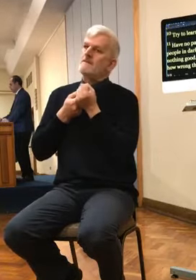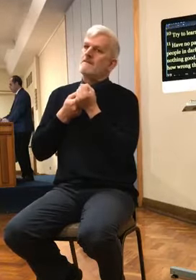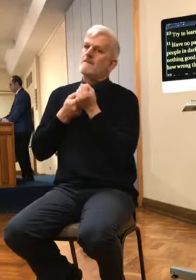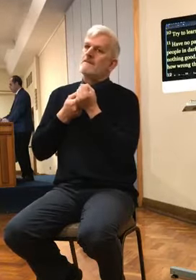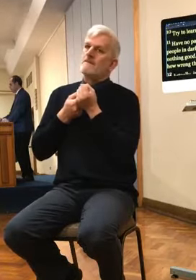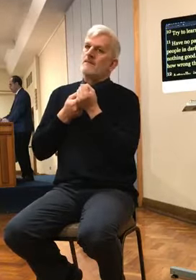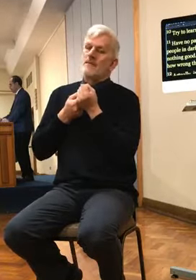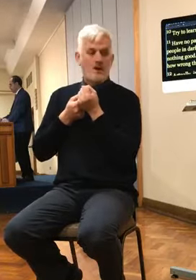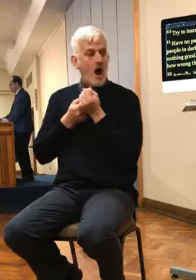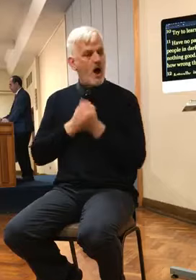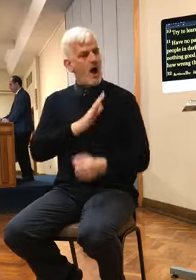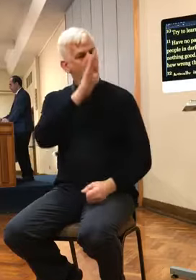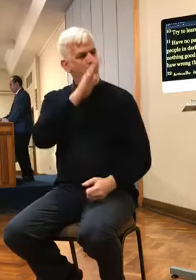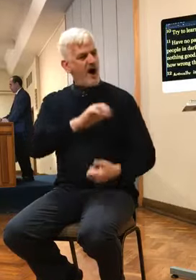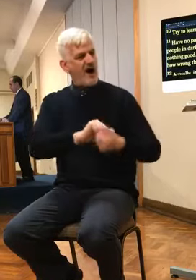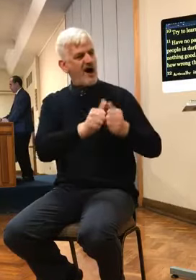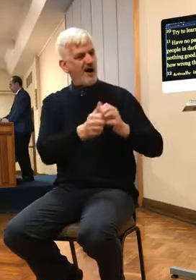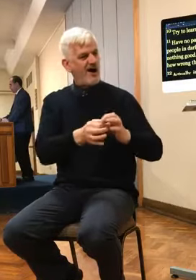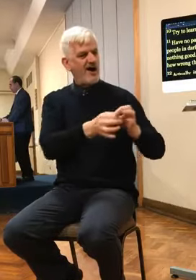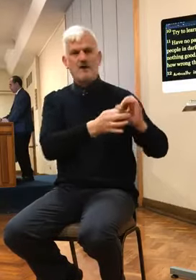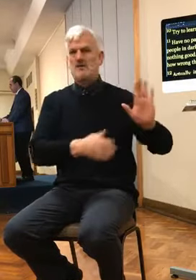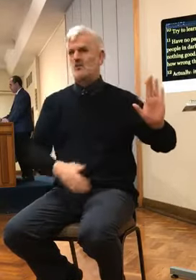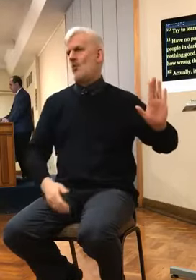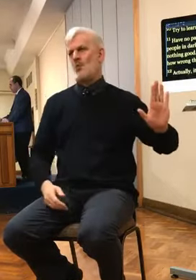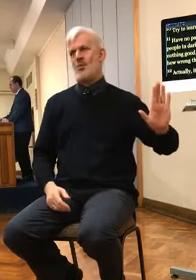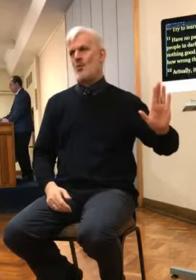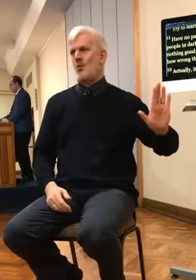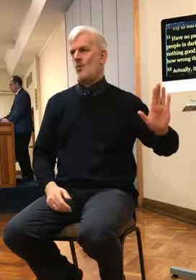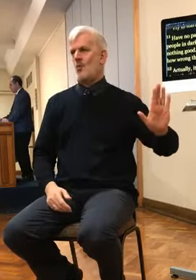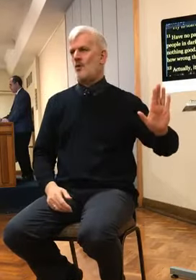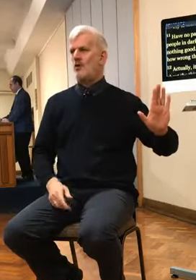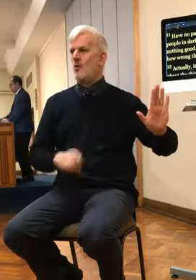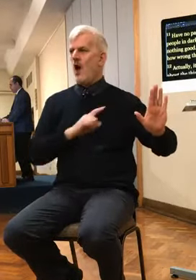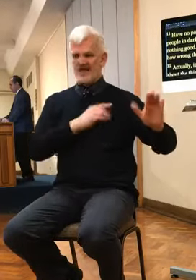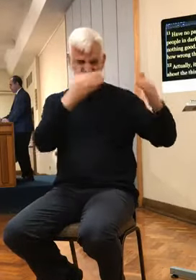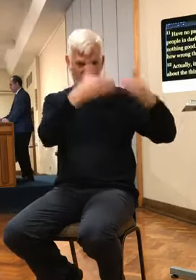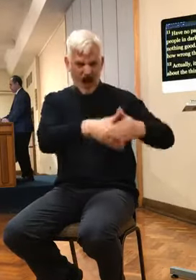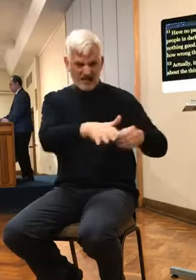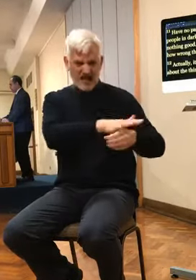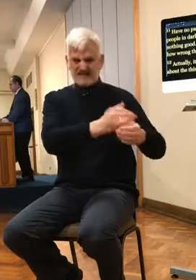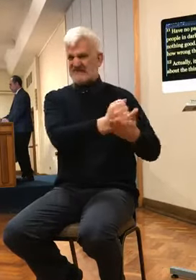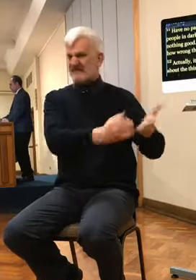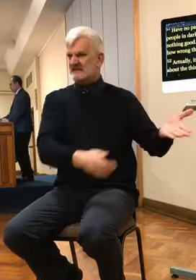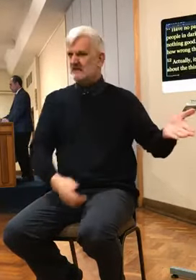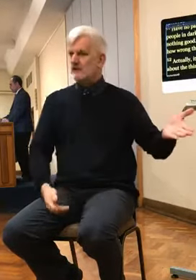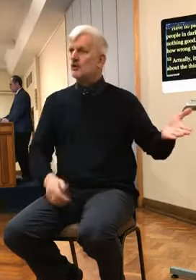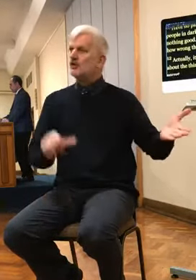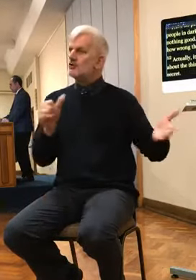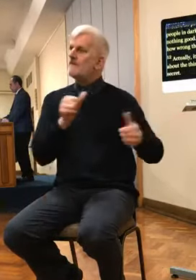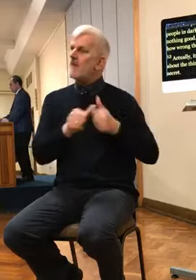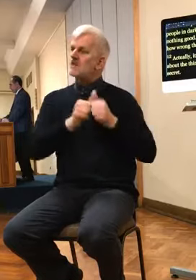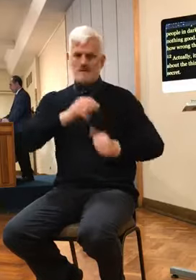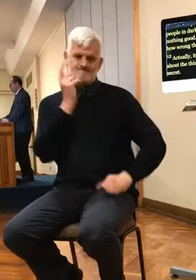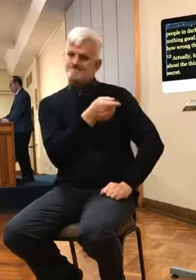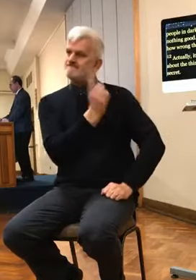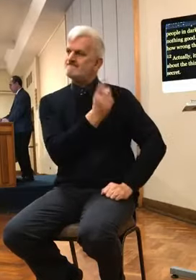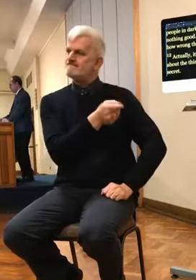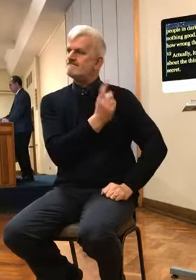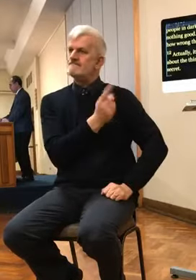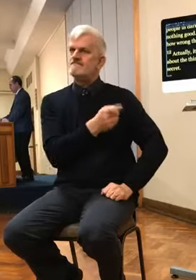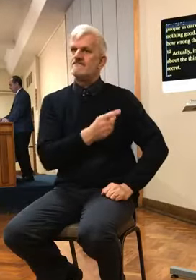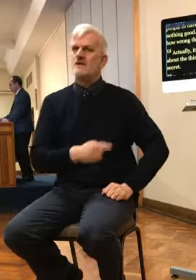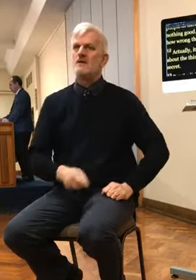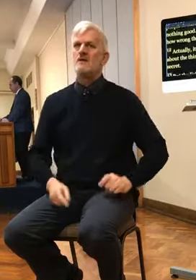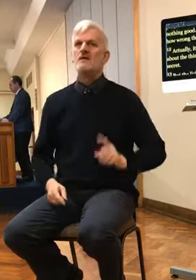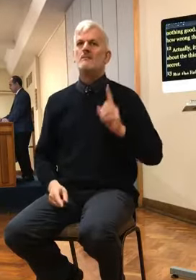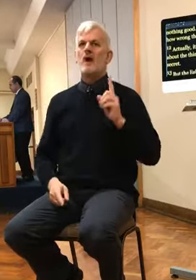unfruitful works of darkness, but rather reprove them. For it is a shame even to speak of